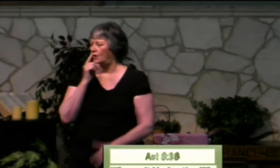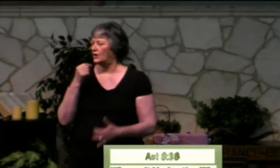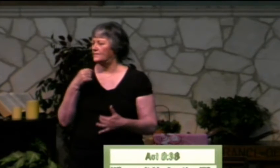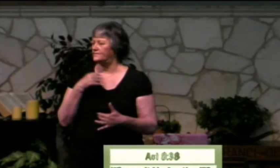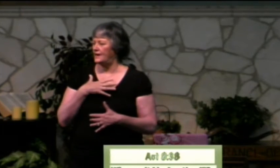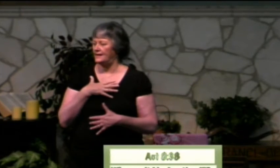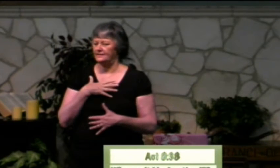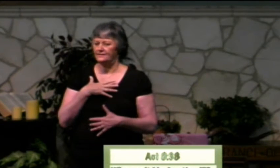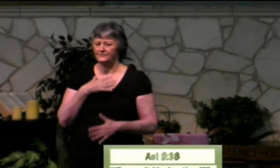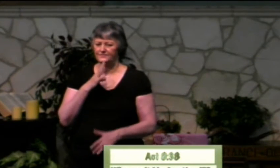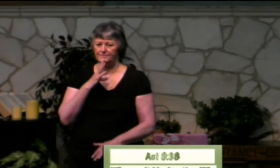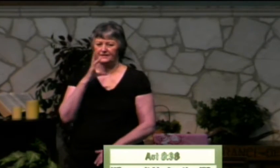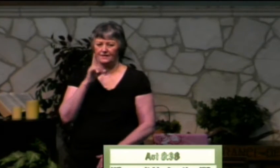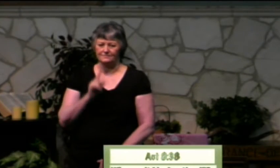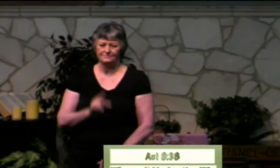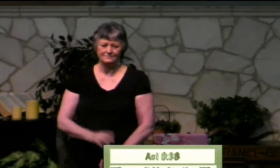are afraid to speak up,